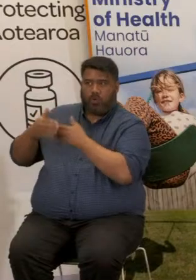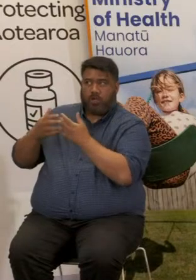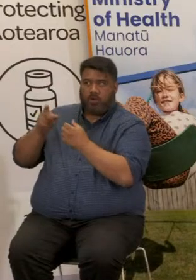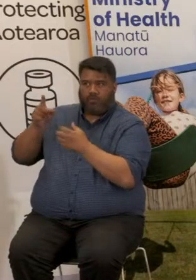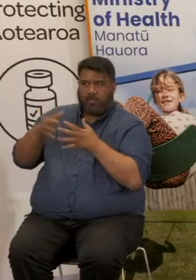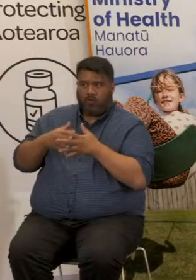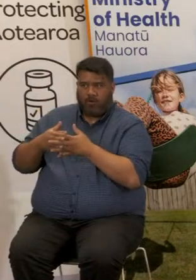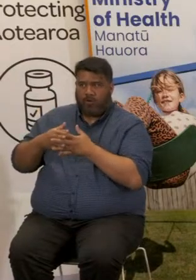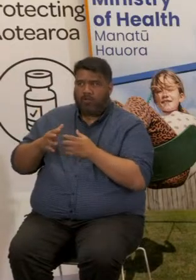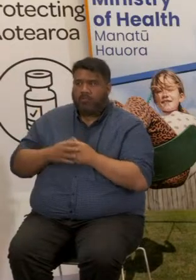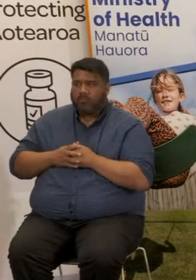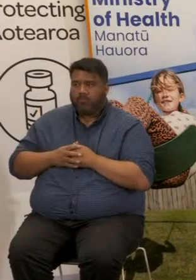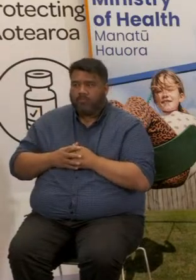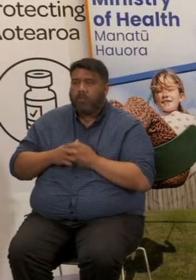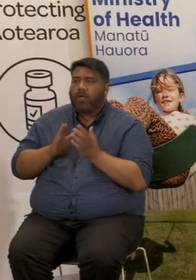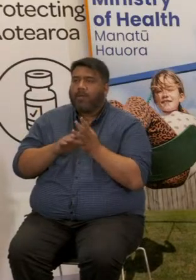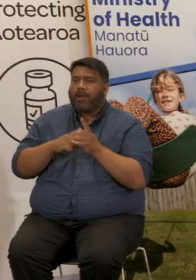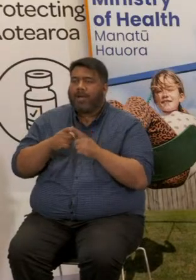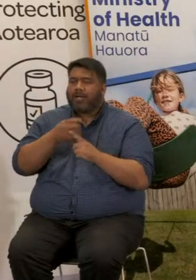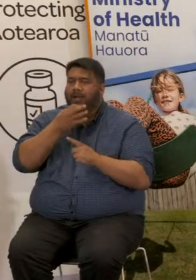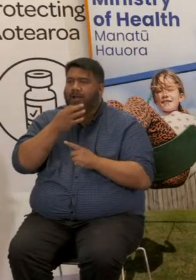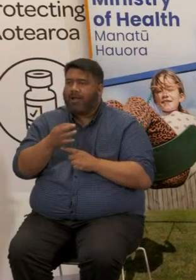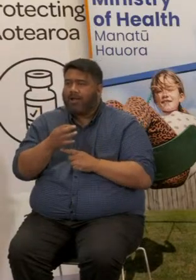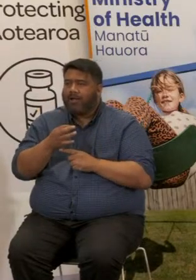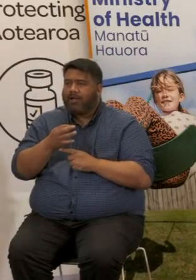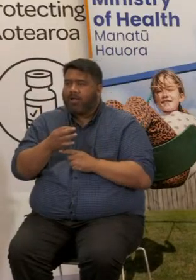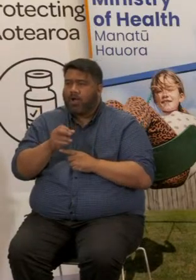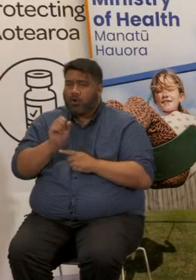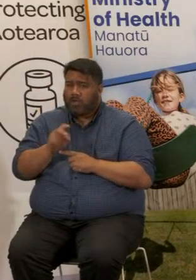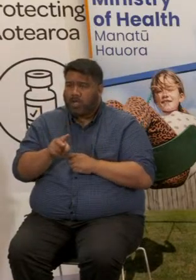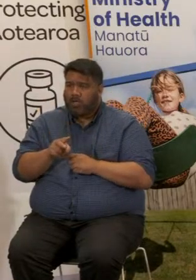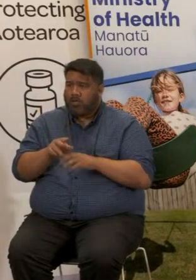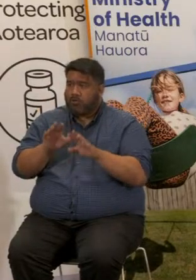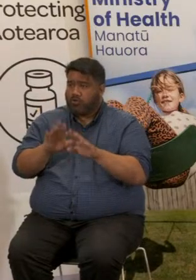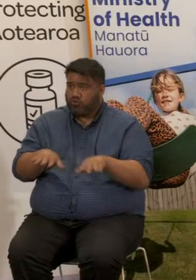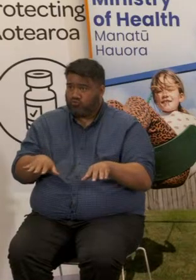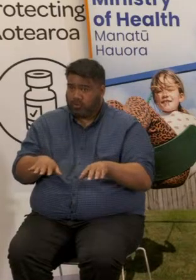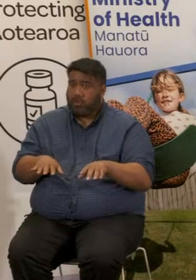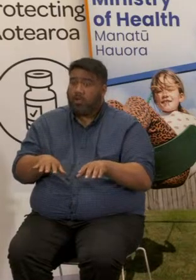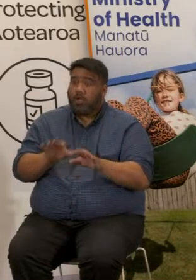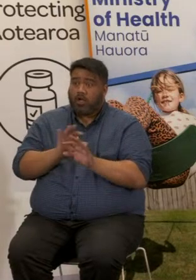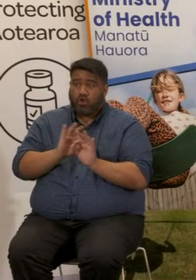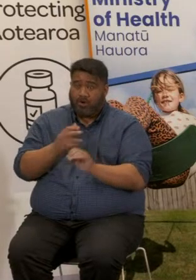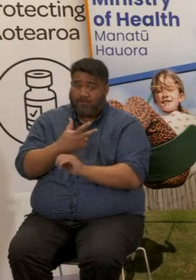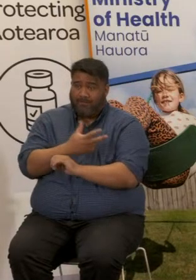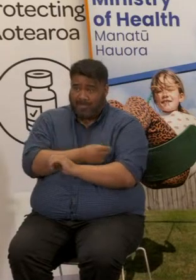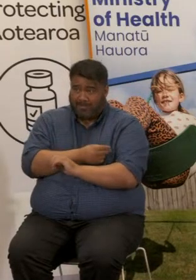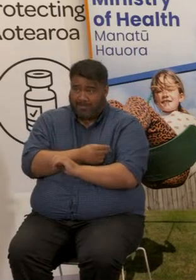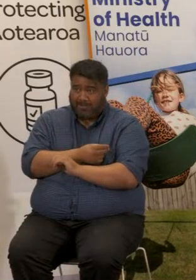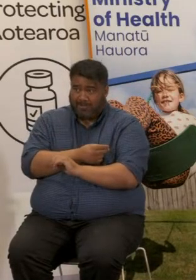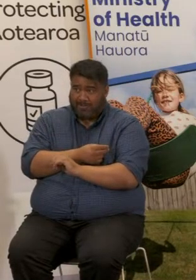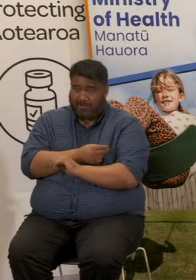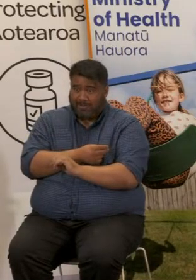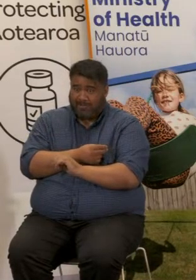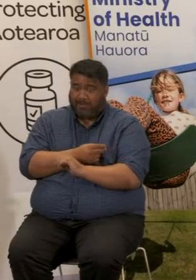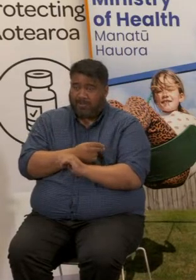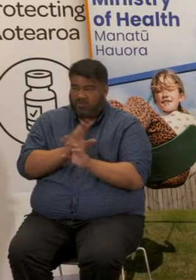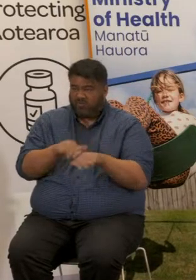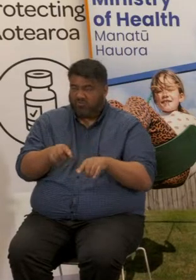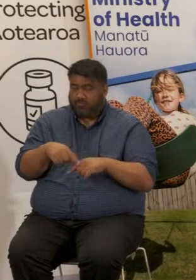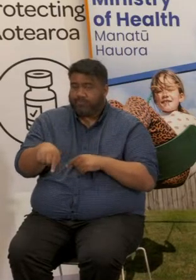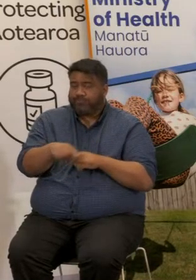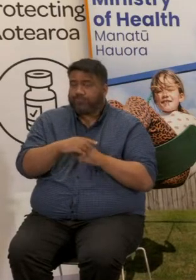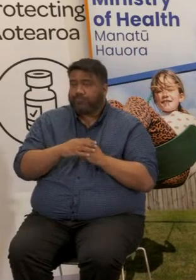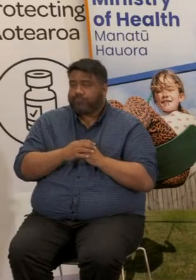little bit what the risks are for children in that age group who aren't currently vaccinated from COVID? Acknowledging that more than a third of cases in the